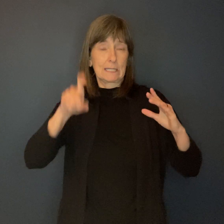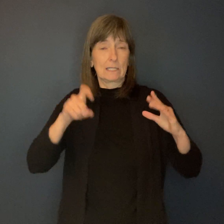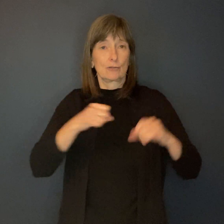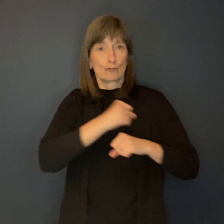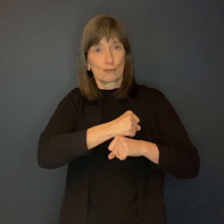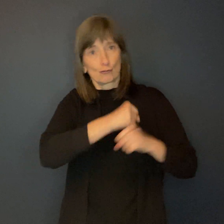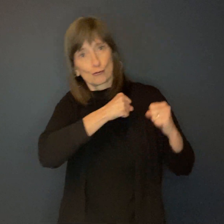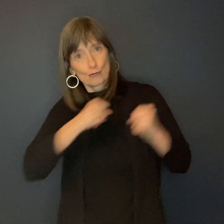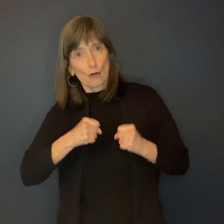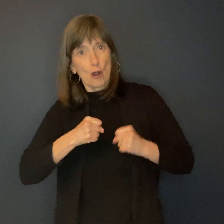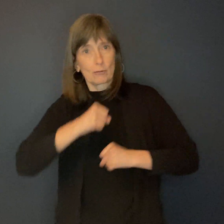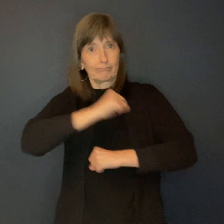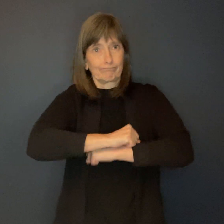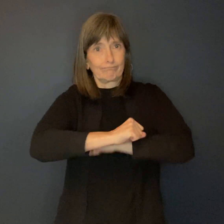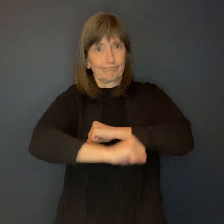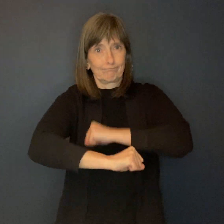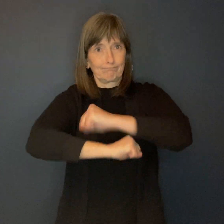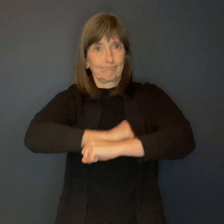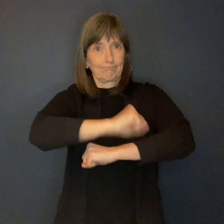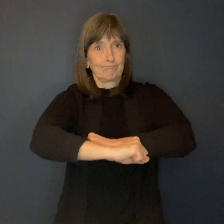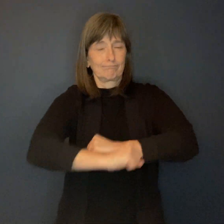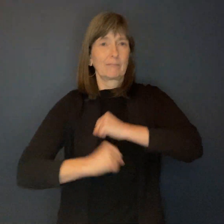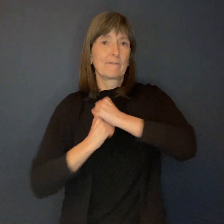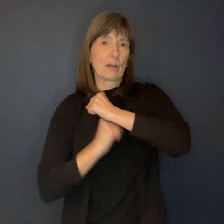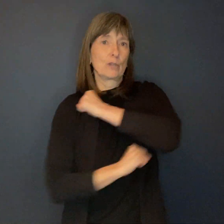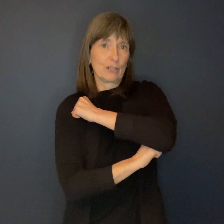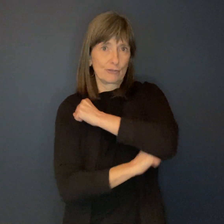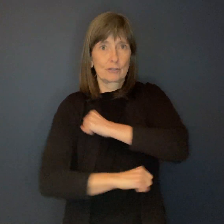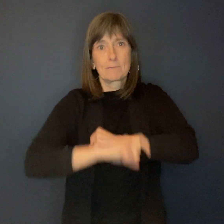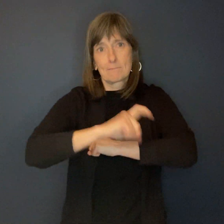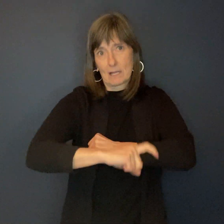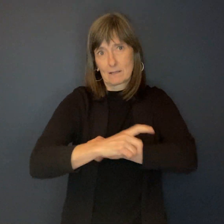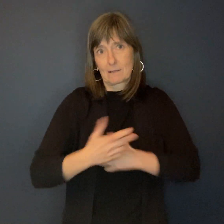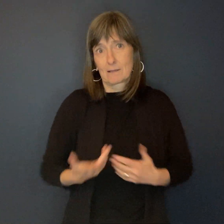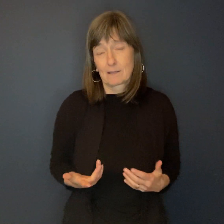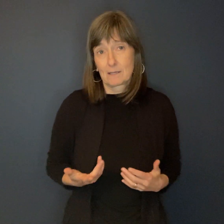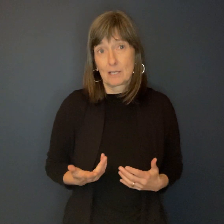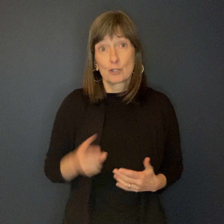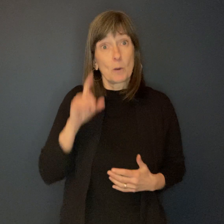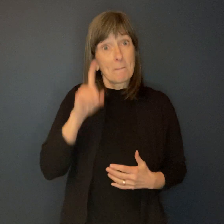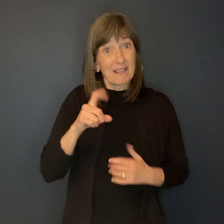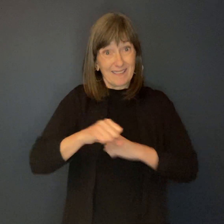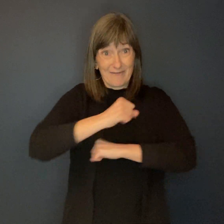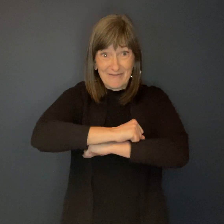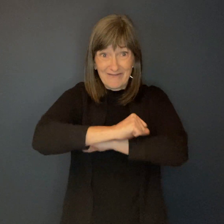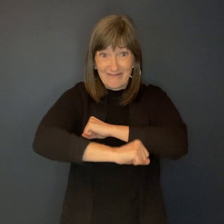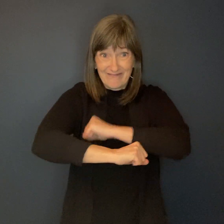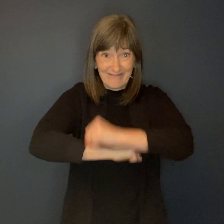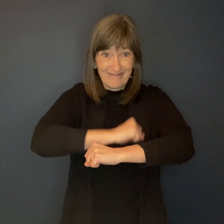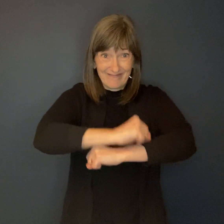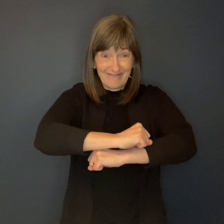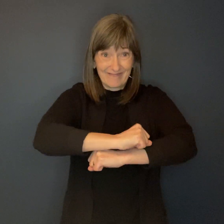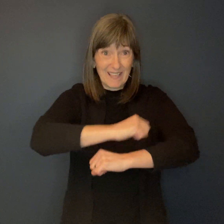a legal framework that does not recognize at this point in time with all of the emphasis and freedoms and